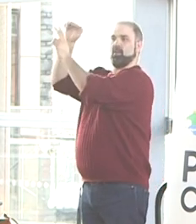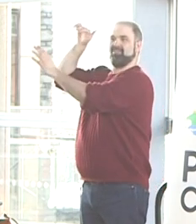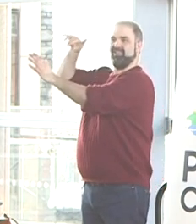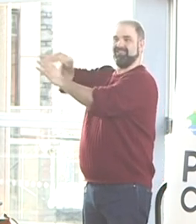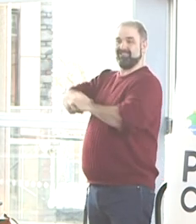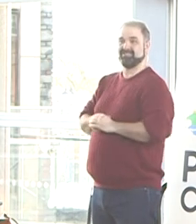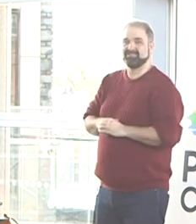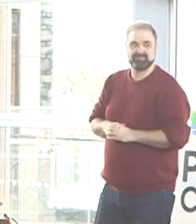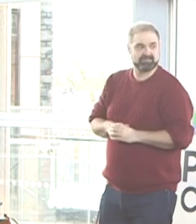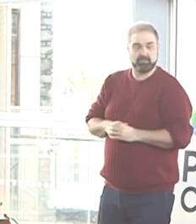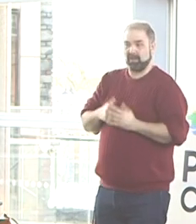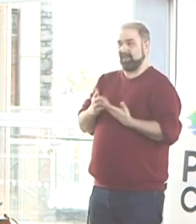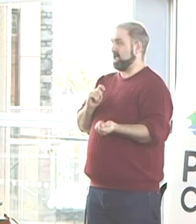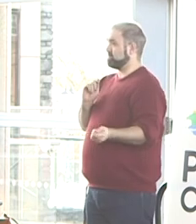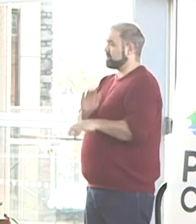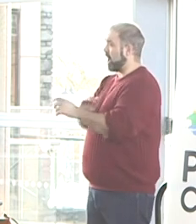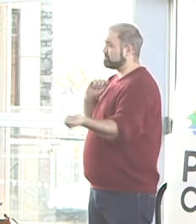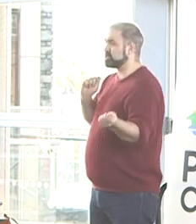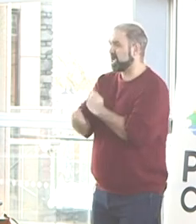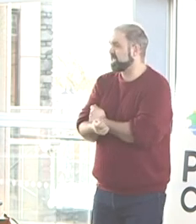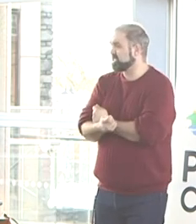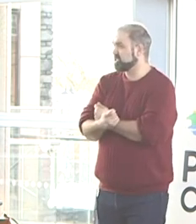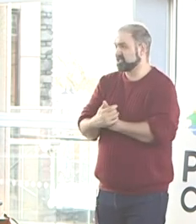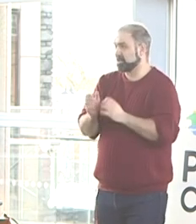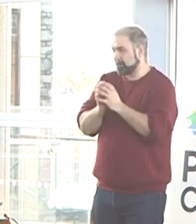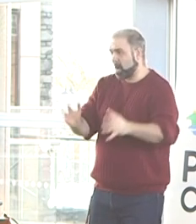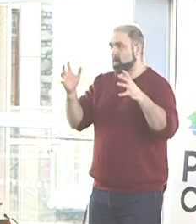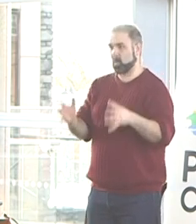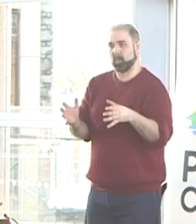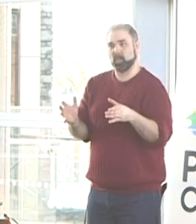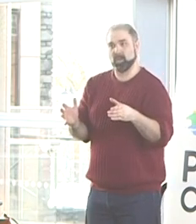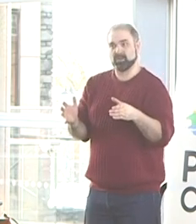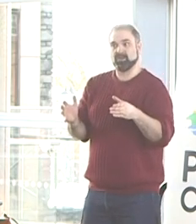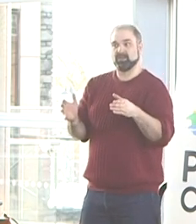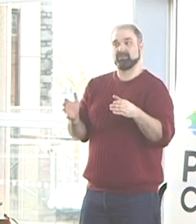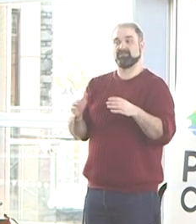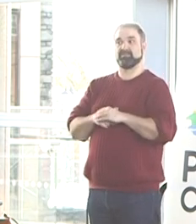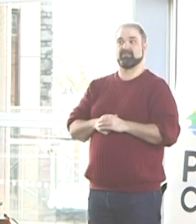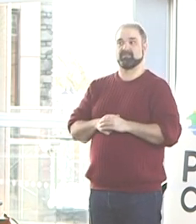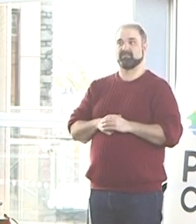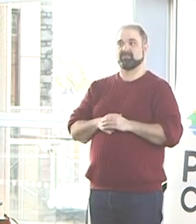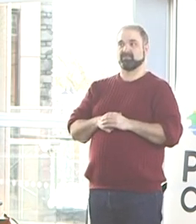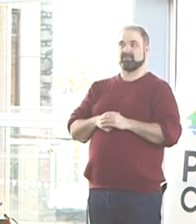So you know, time has changed, and it's a much bigger movement than it was then. Yes.